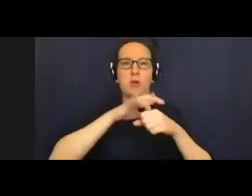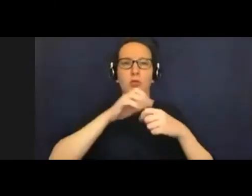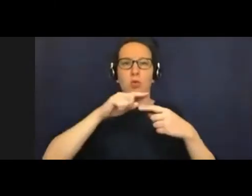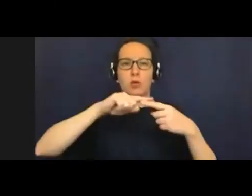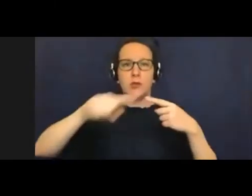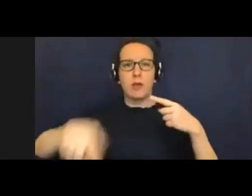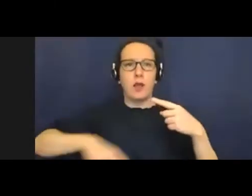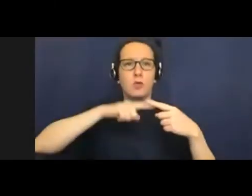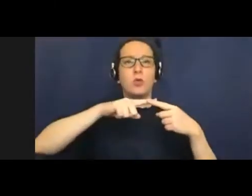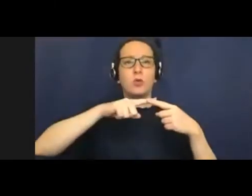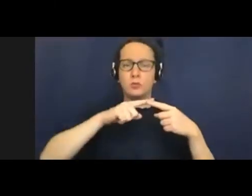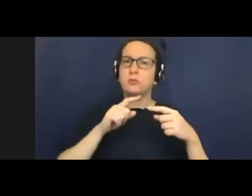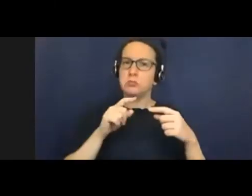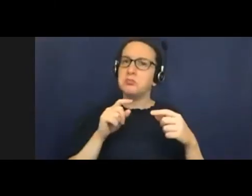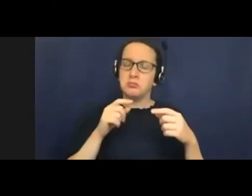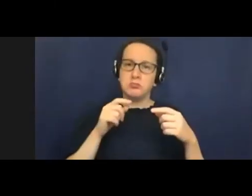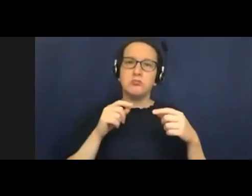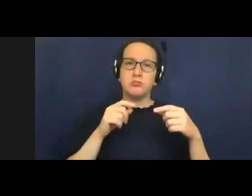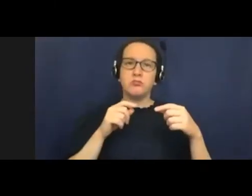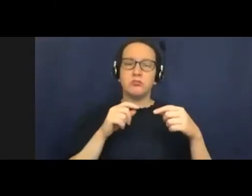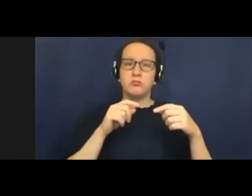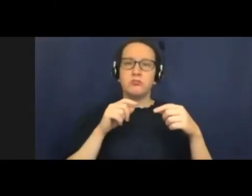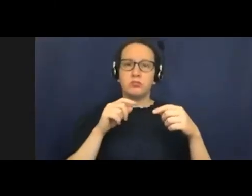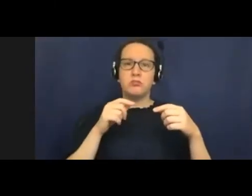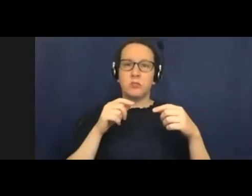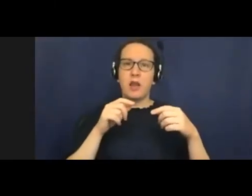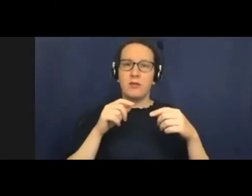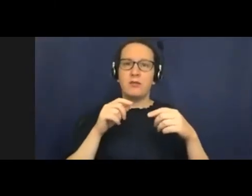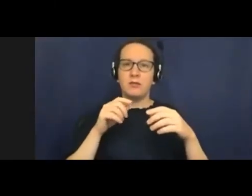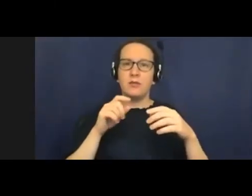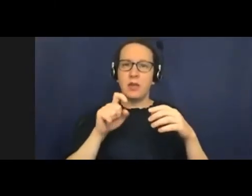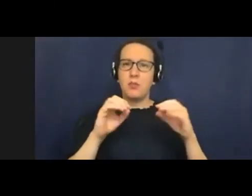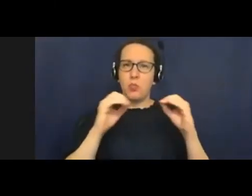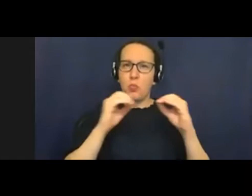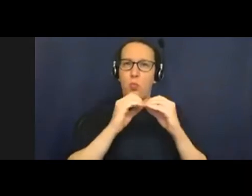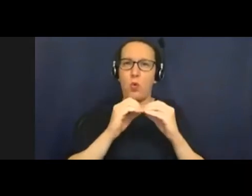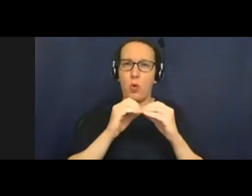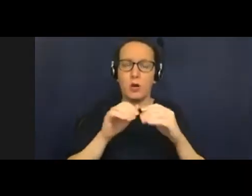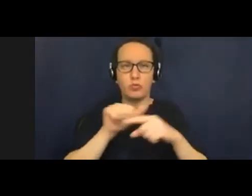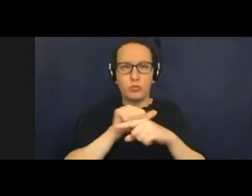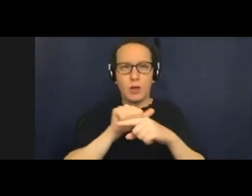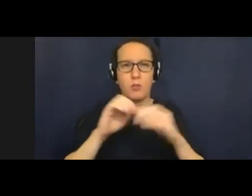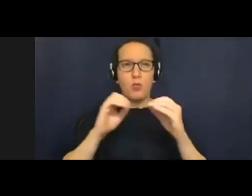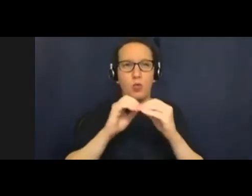on the unique barriers to political participation that are encountered by people with disabilities.